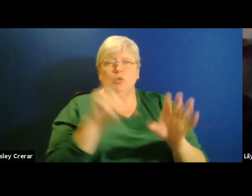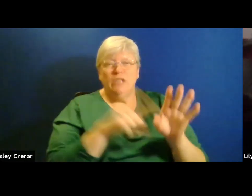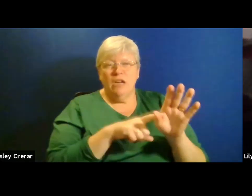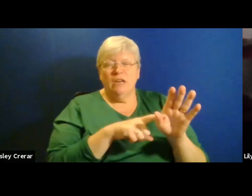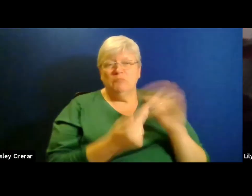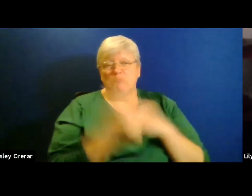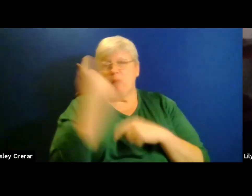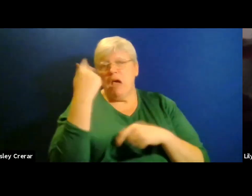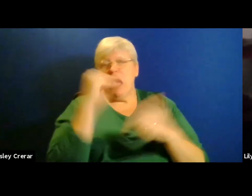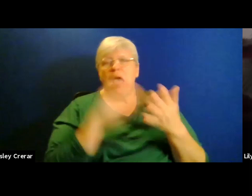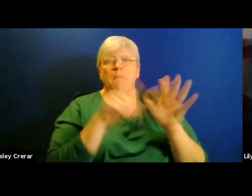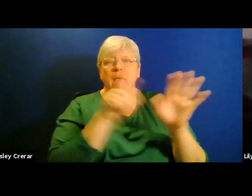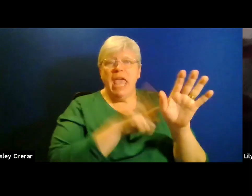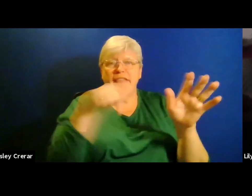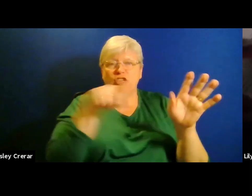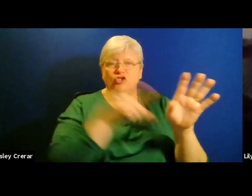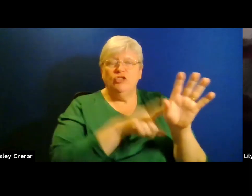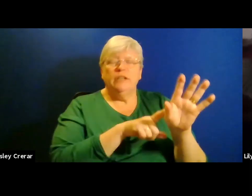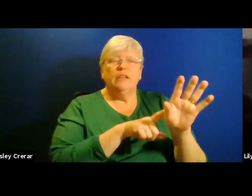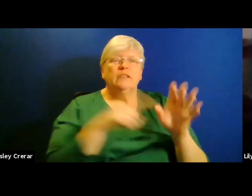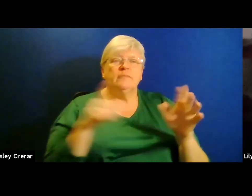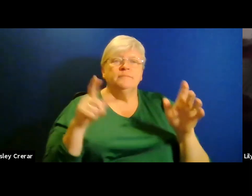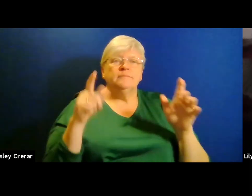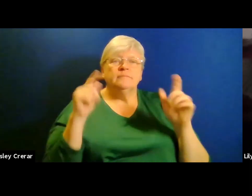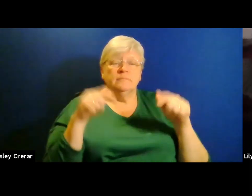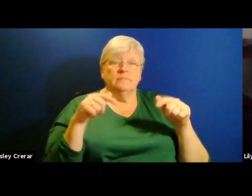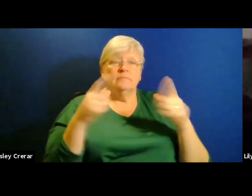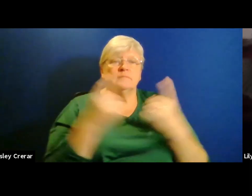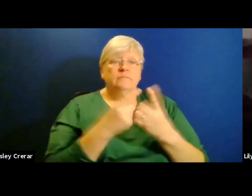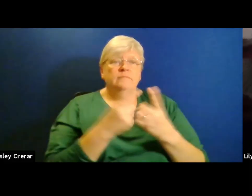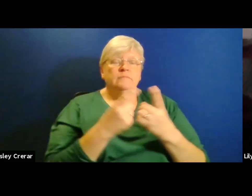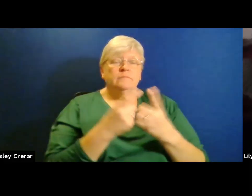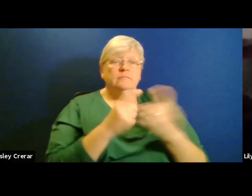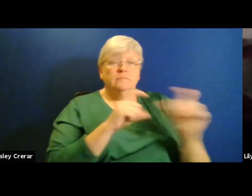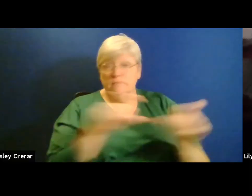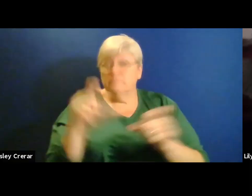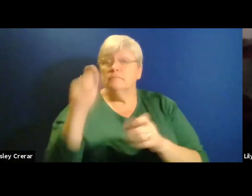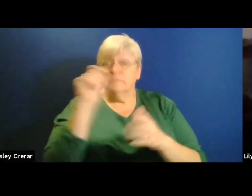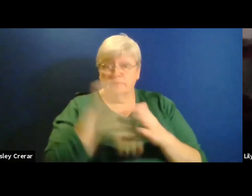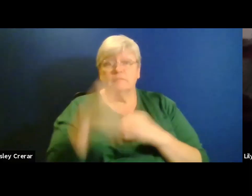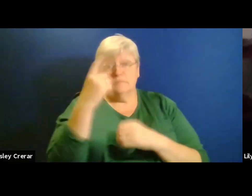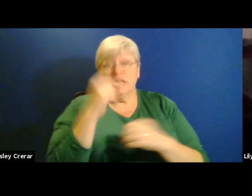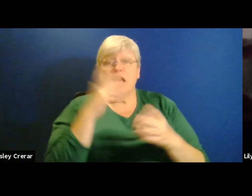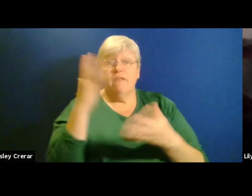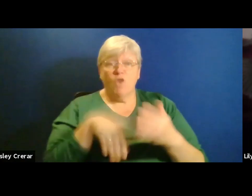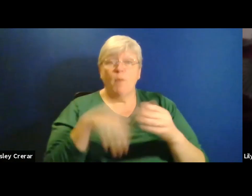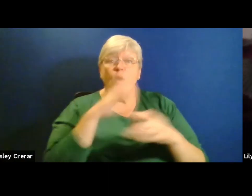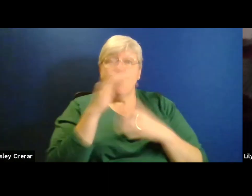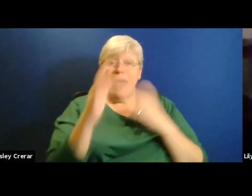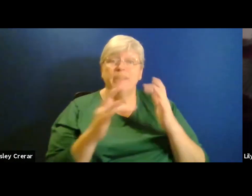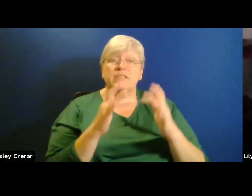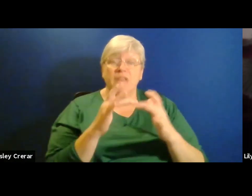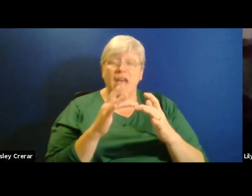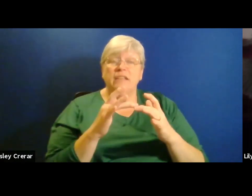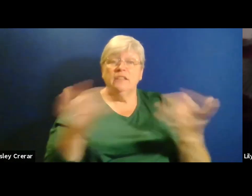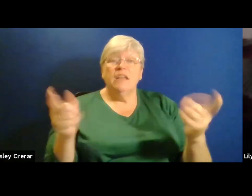year. And this issue is still on sale on our website, and it is also